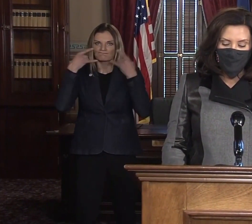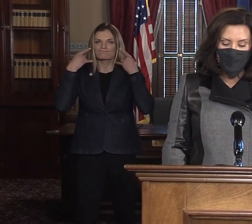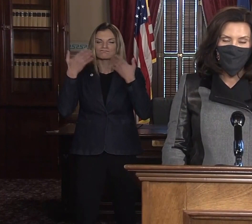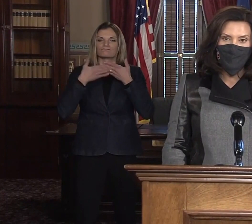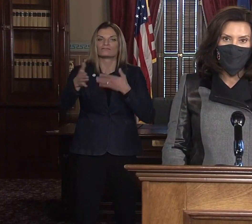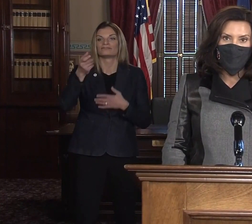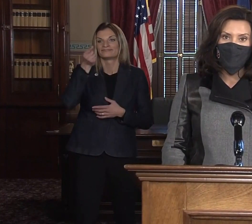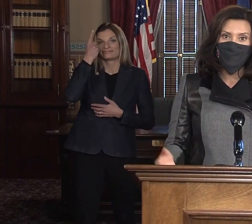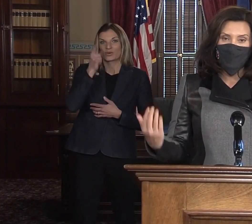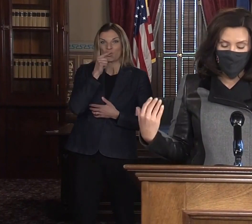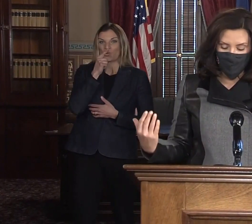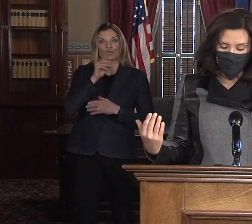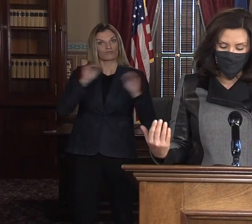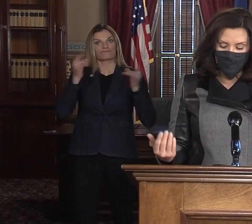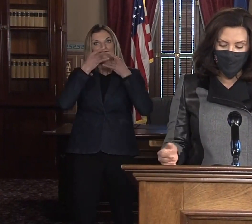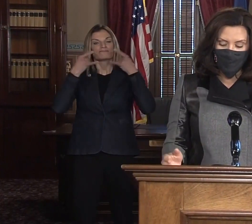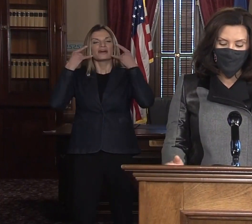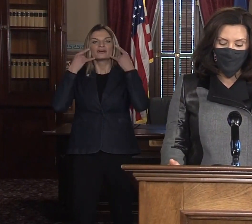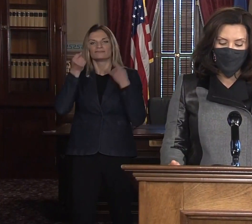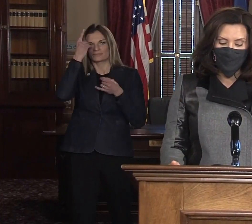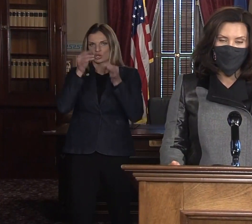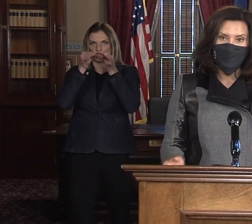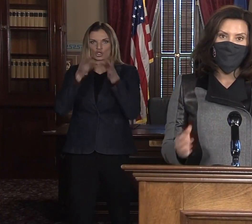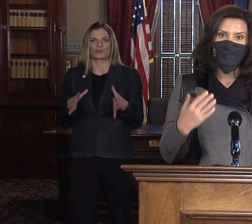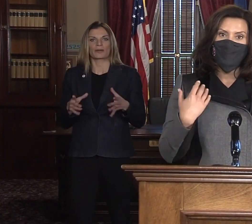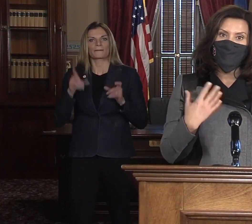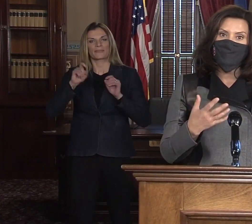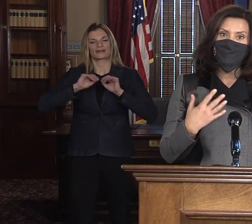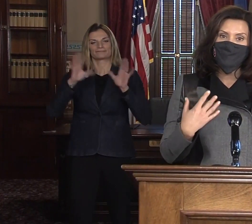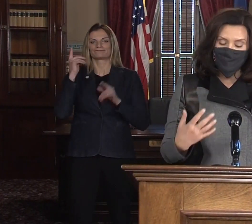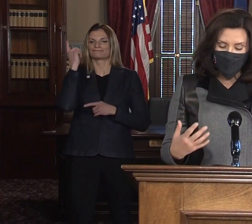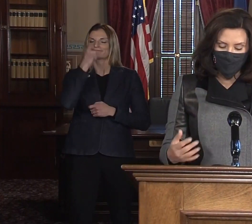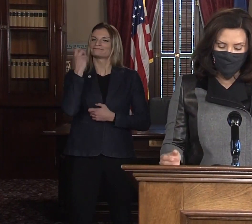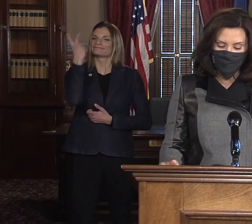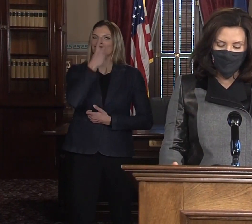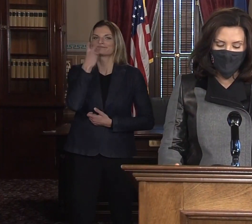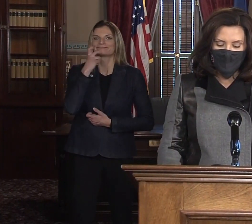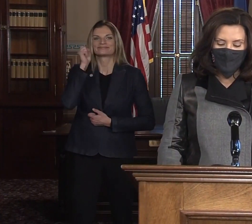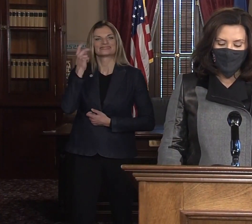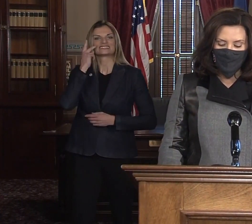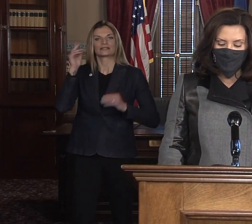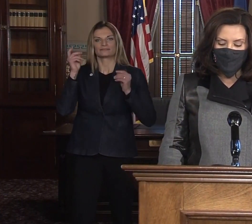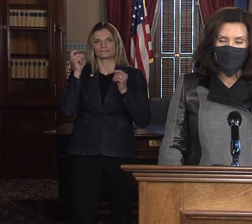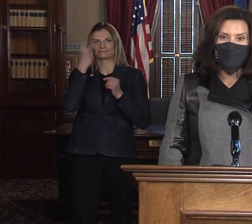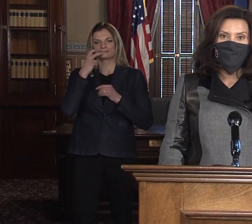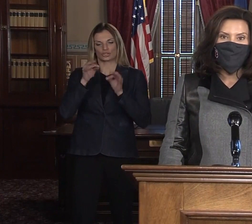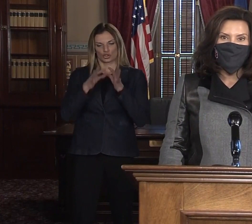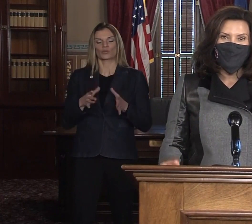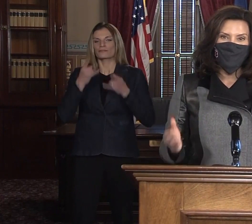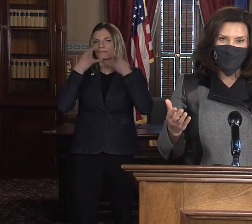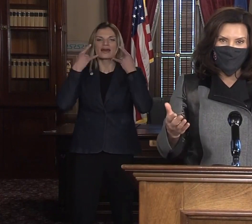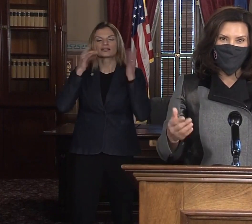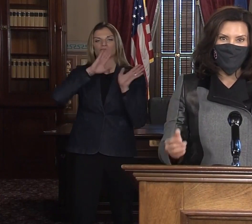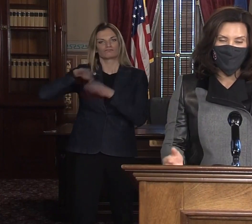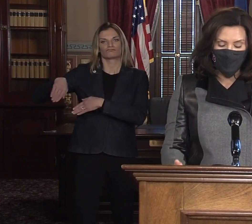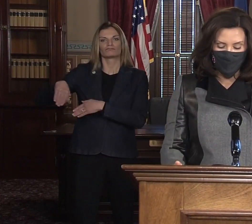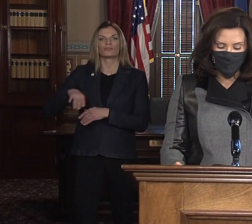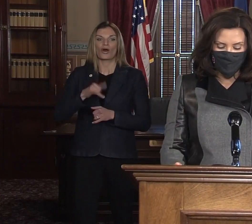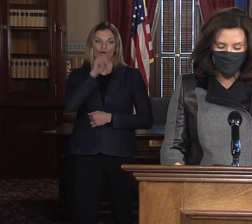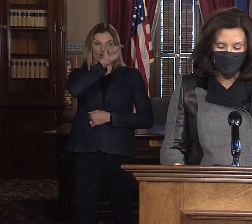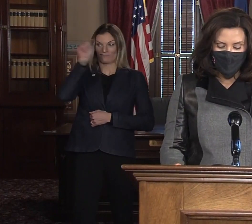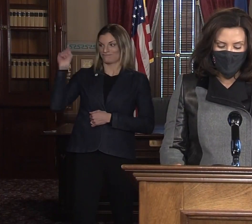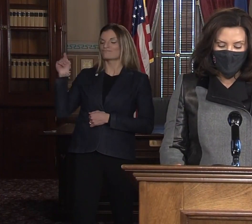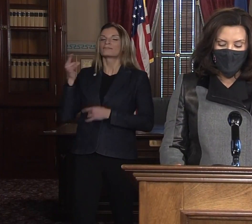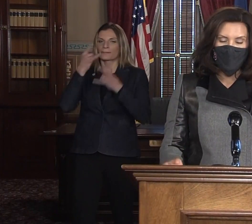with the exception of our interpreters, of course, who need to have their mouths exposed to ensure everyone can watch from